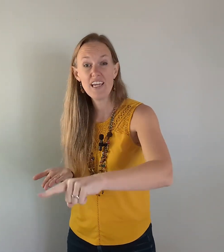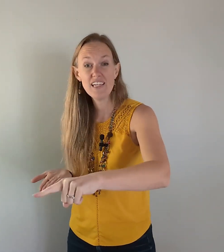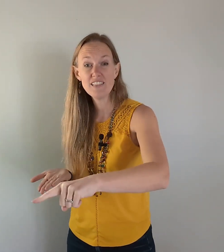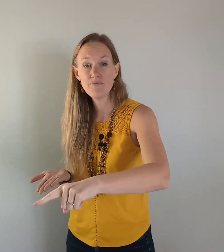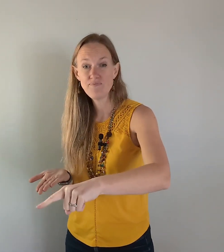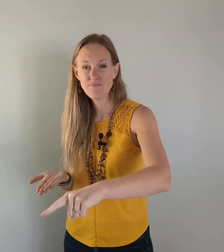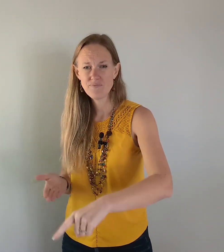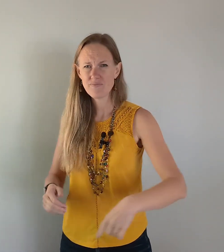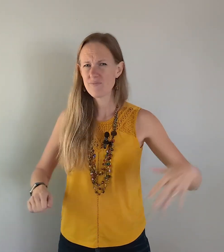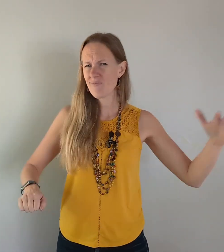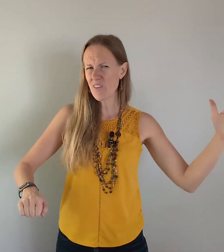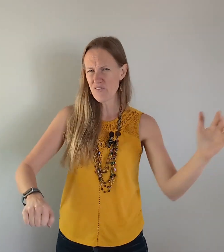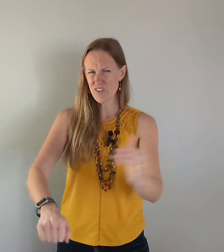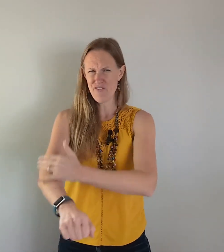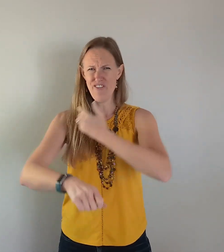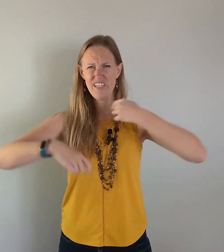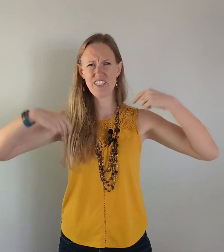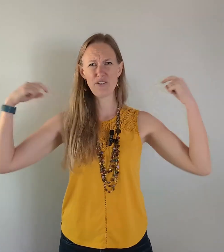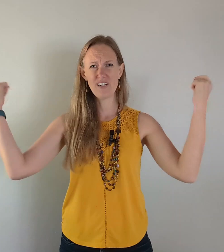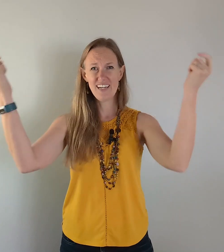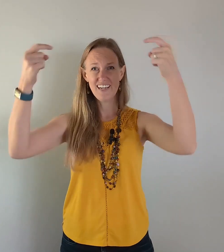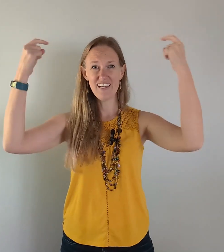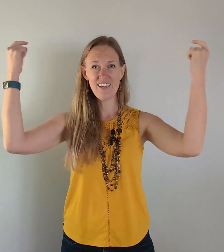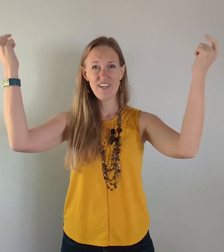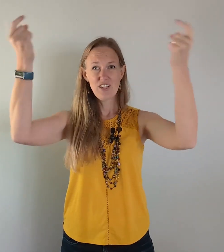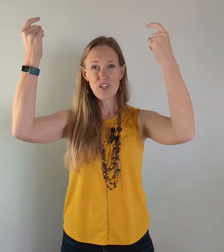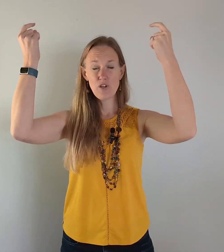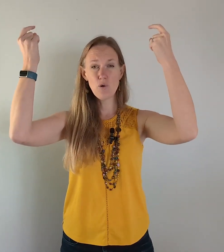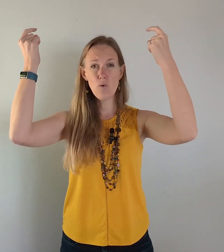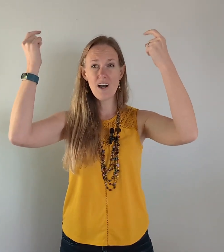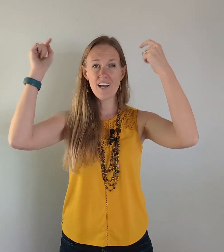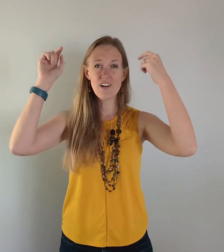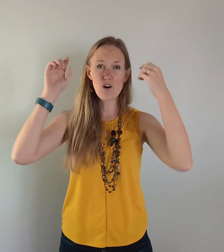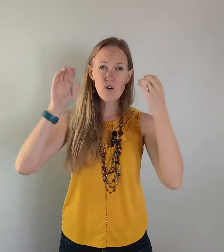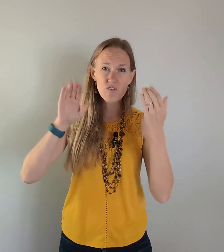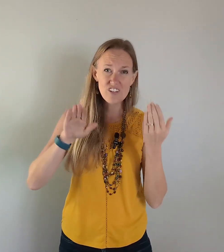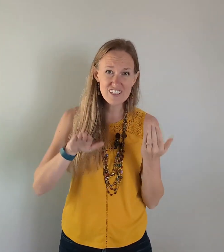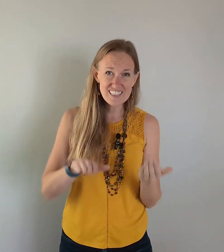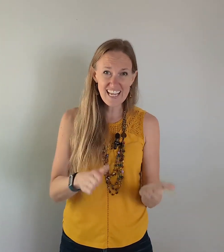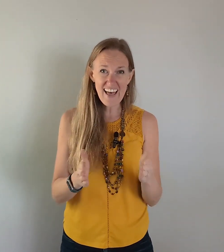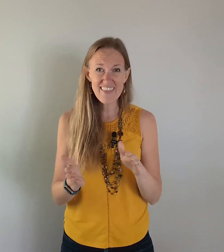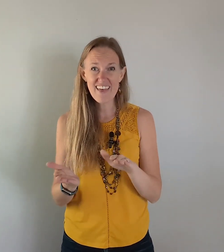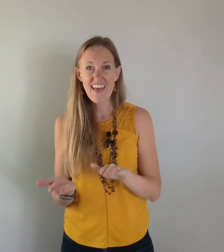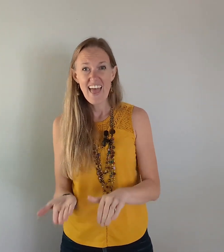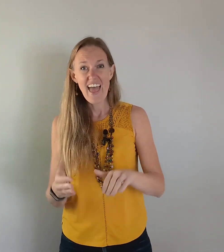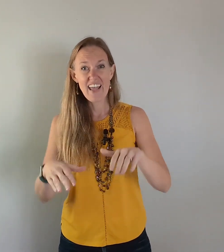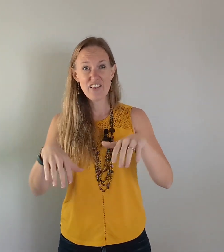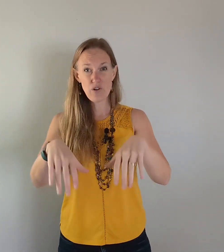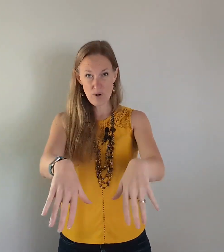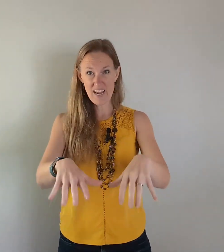paid, for the victory you won over death and the